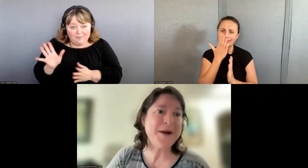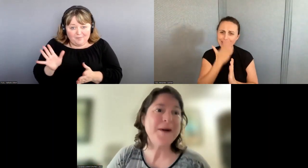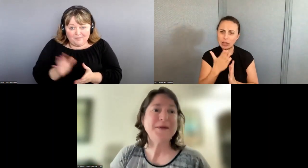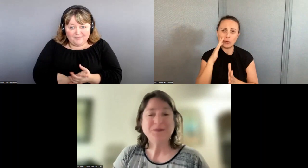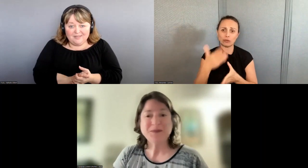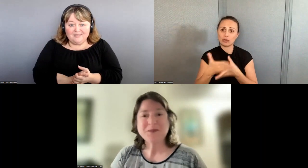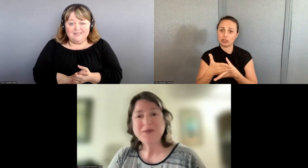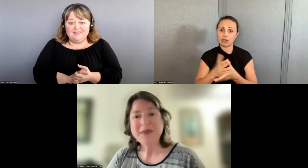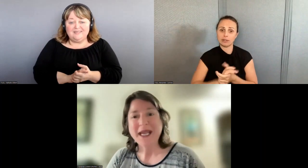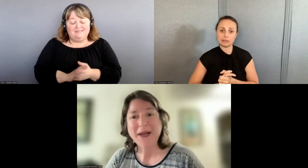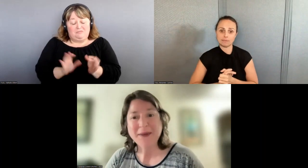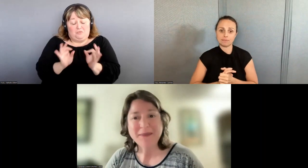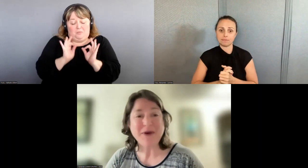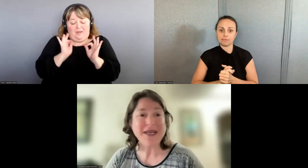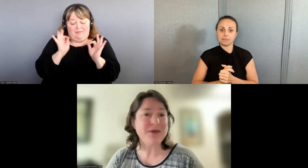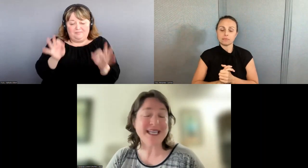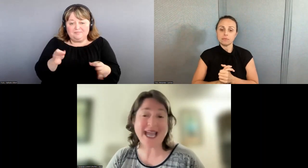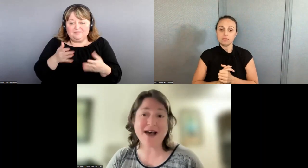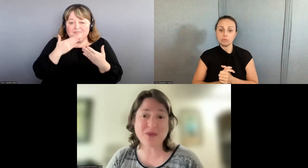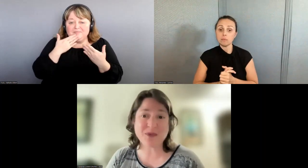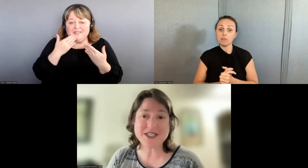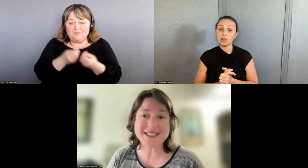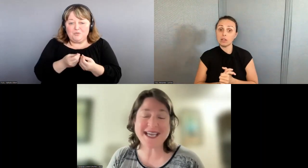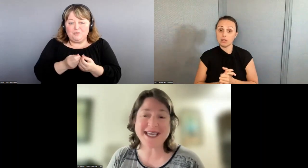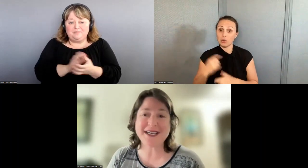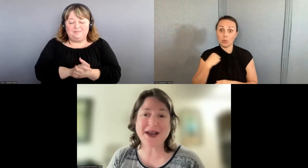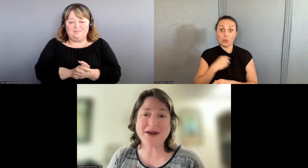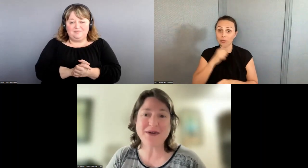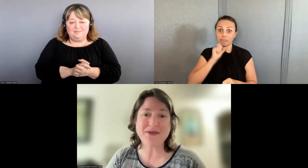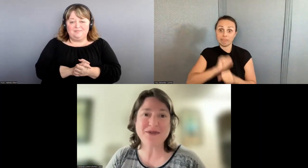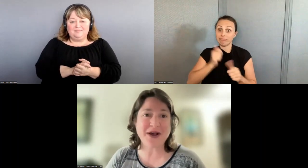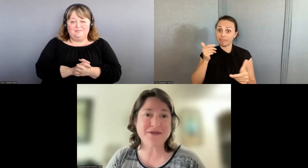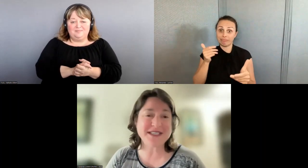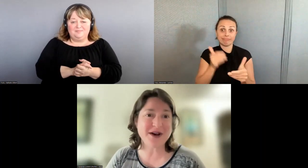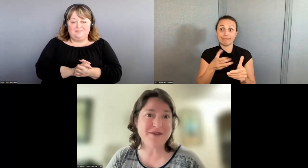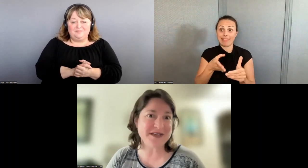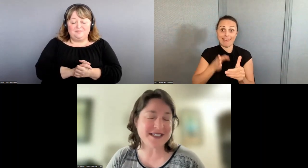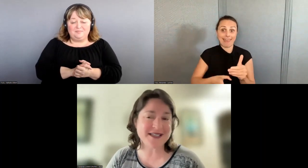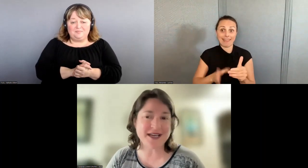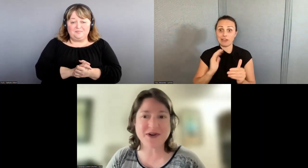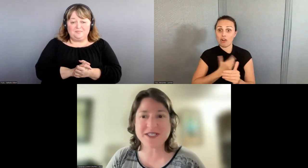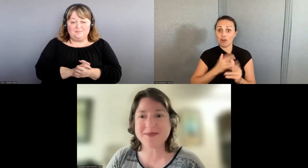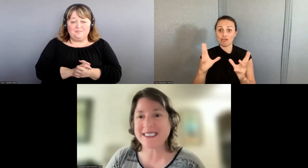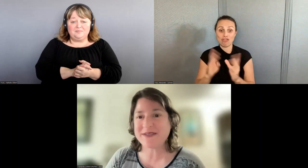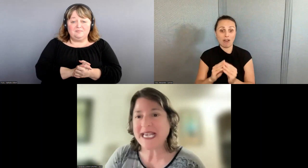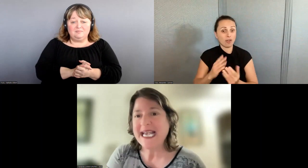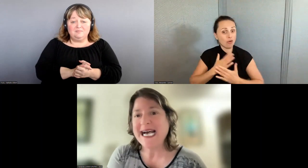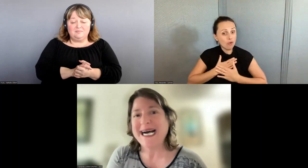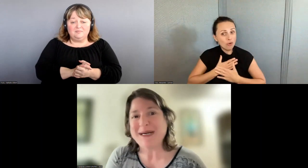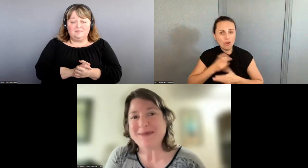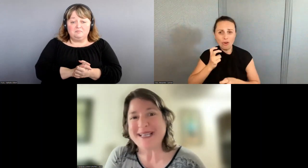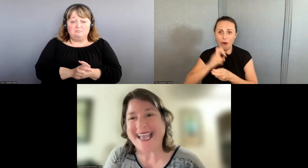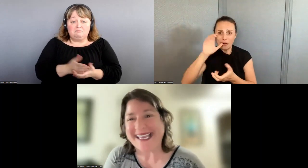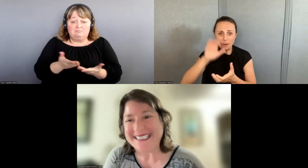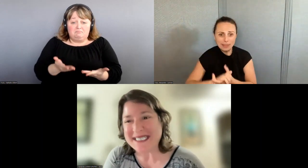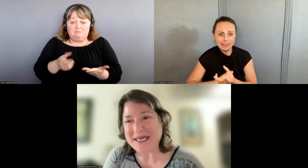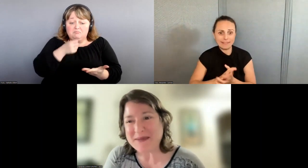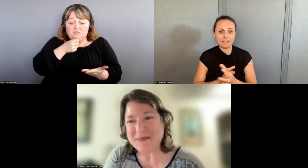us. We really have reached the end of this conference. It's kind of hard to believe.